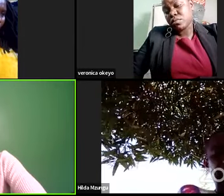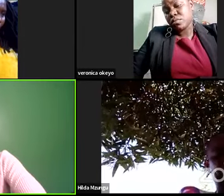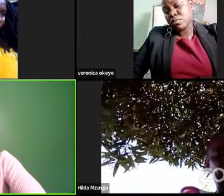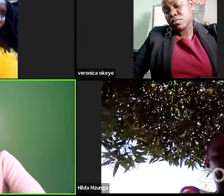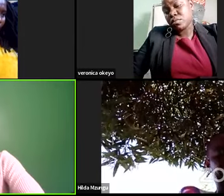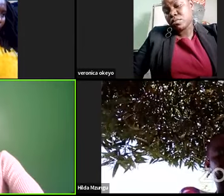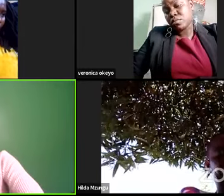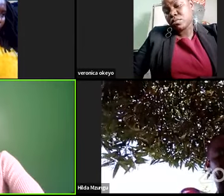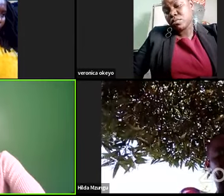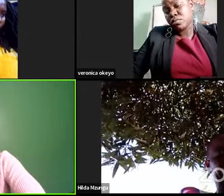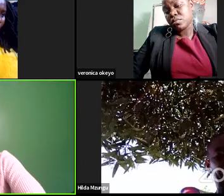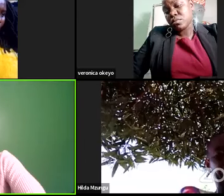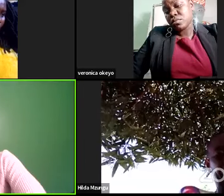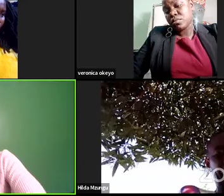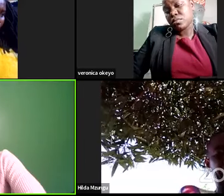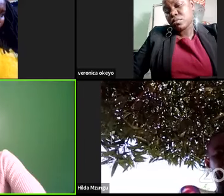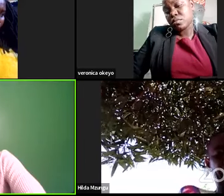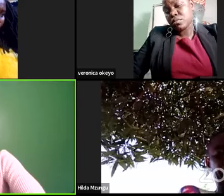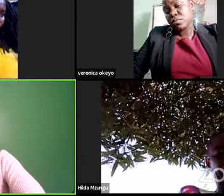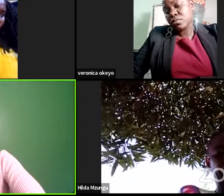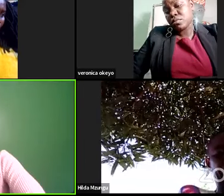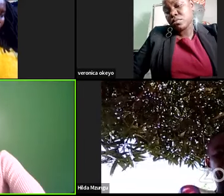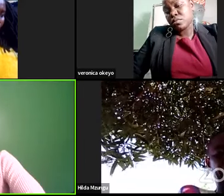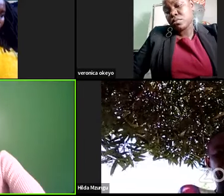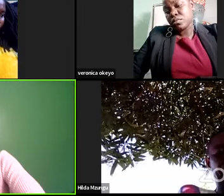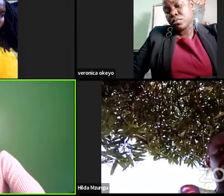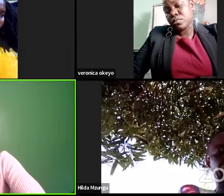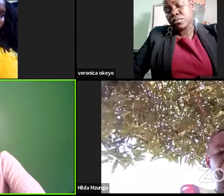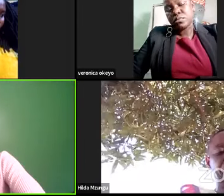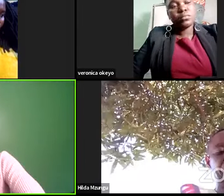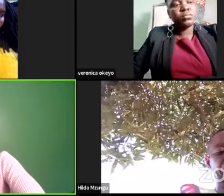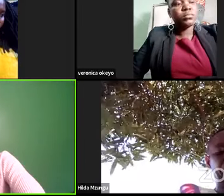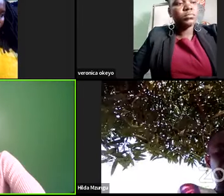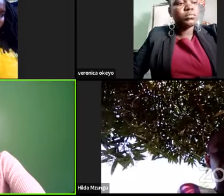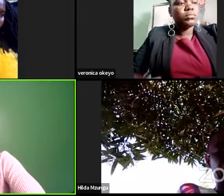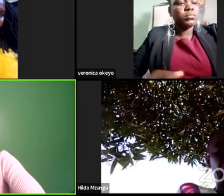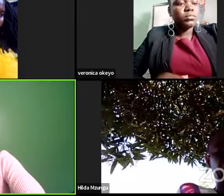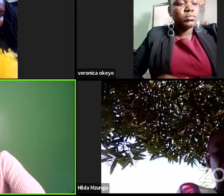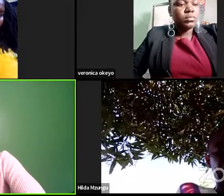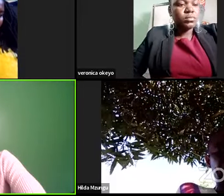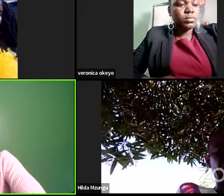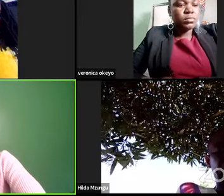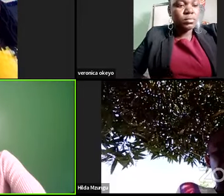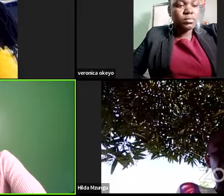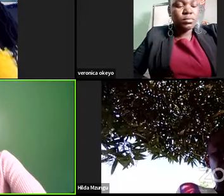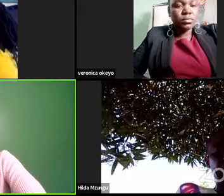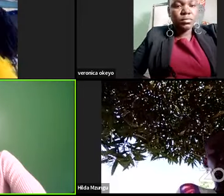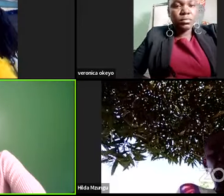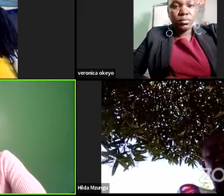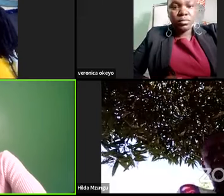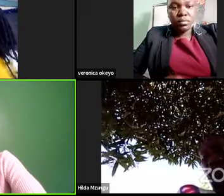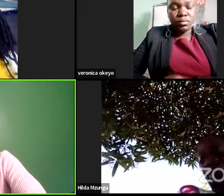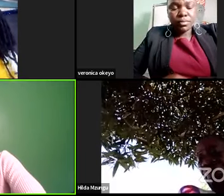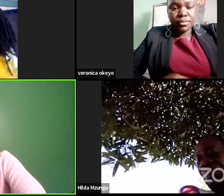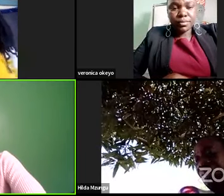your facilitator today. I'm first going to introduce my speakers. And when they introduce themselves,